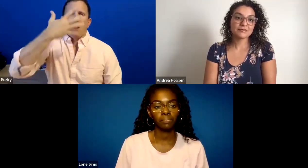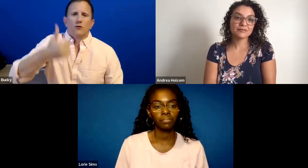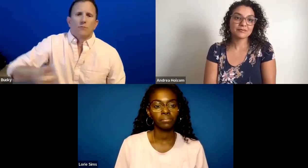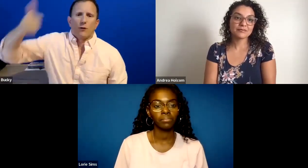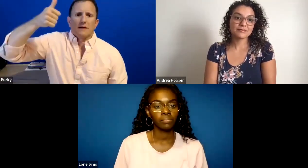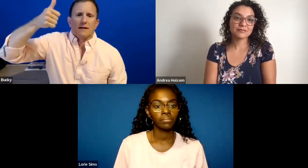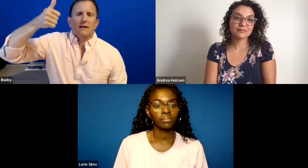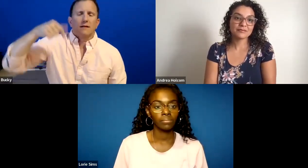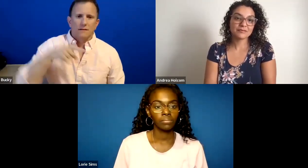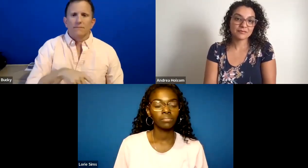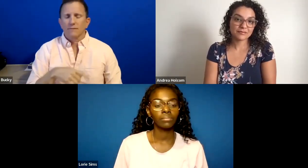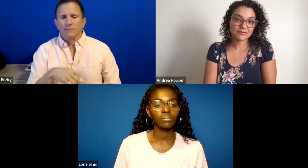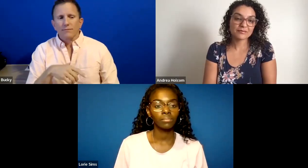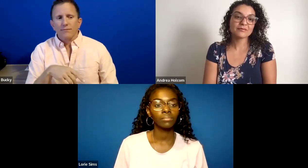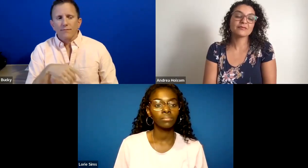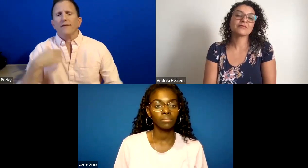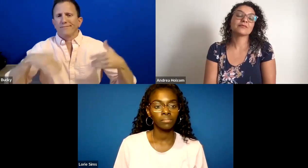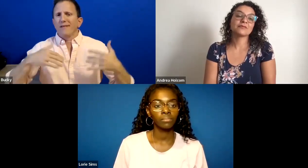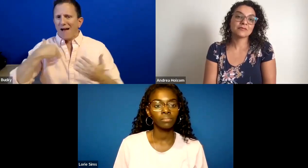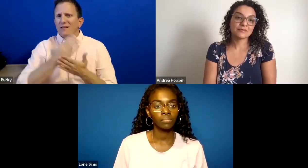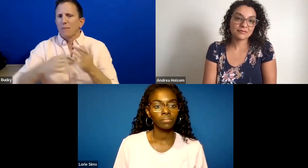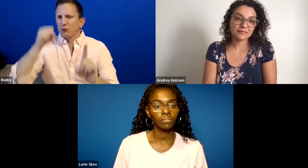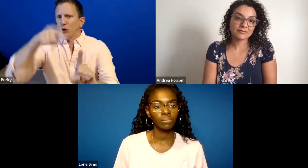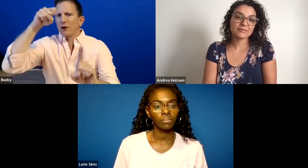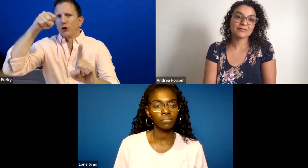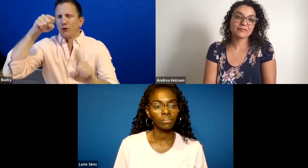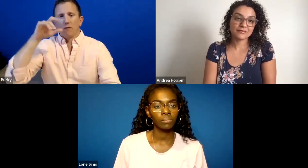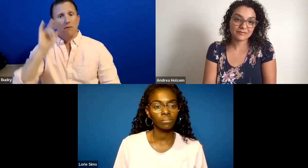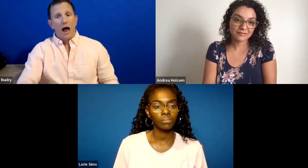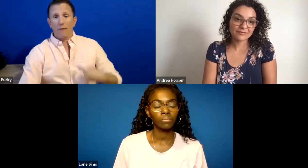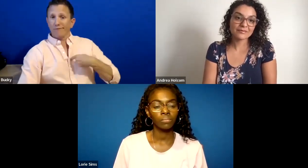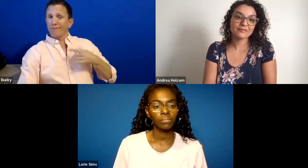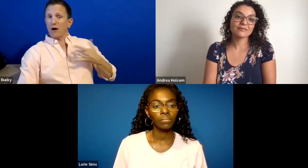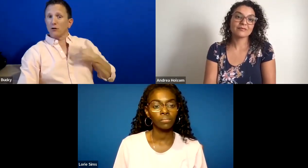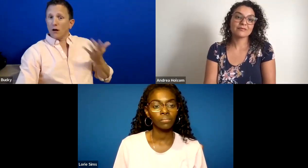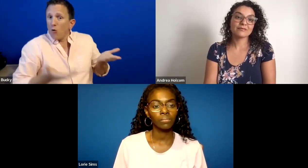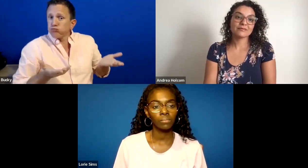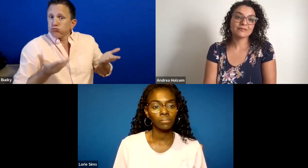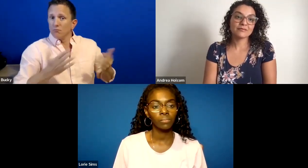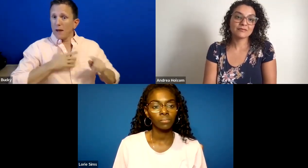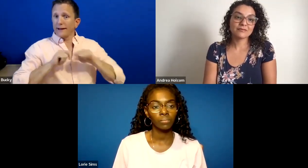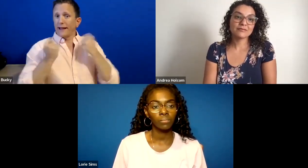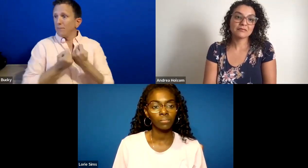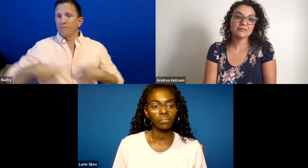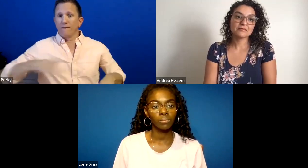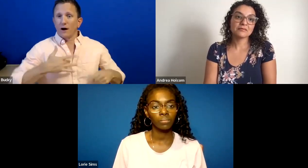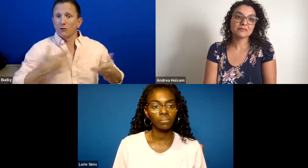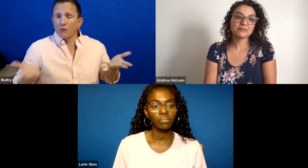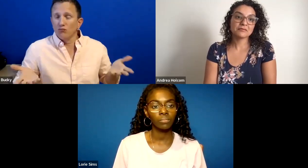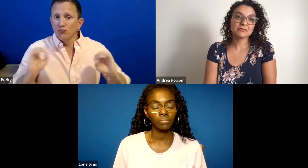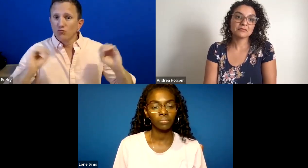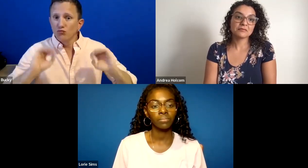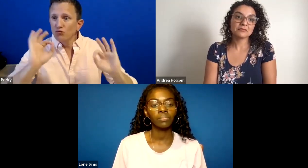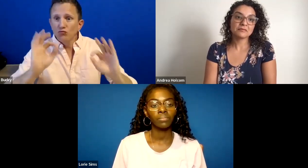that last one. And as you saw indicated in that screenshot, it was a discussion about white supremacy. And so absolutely